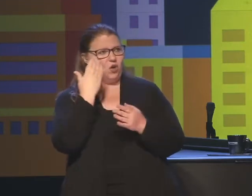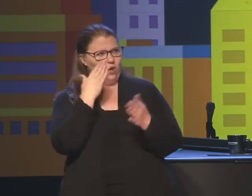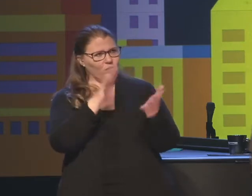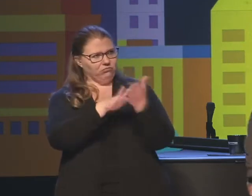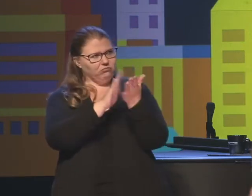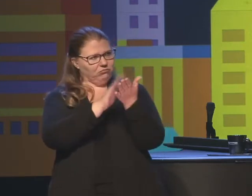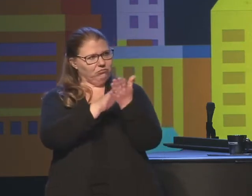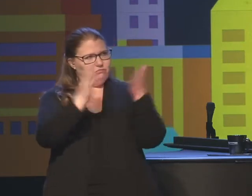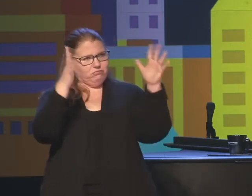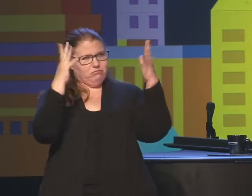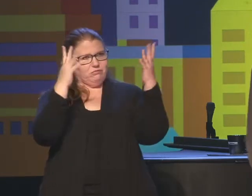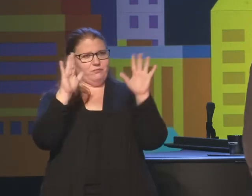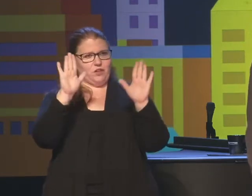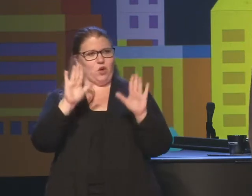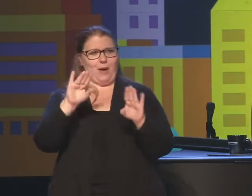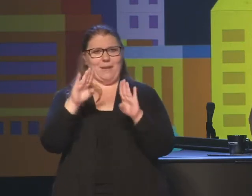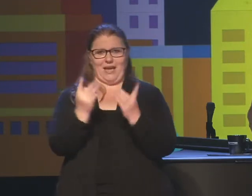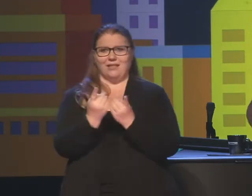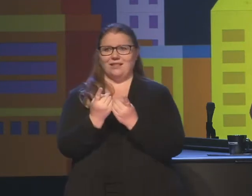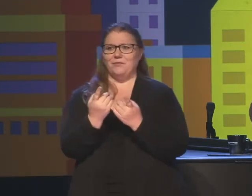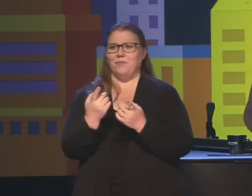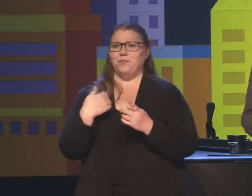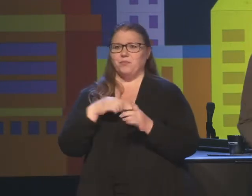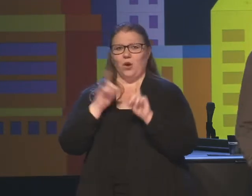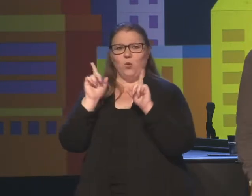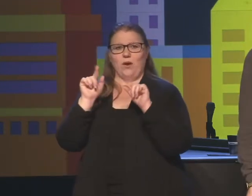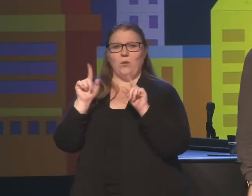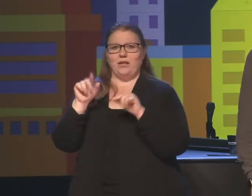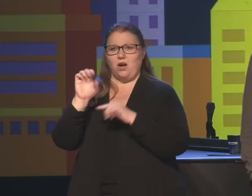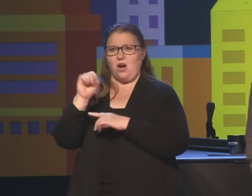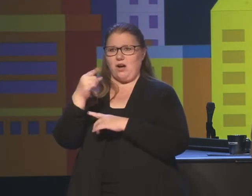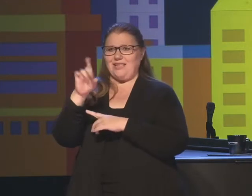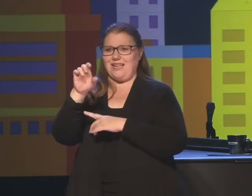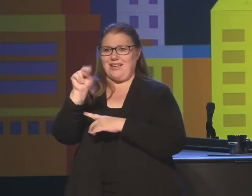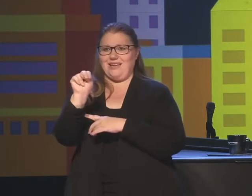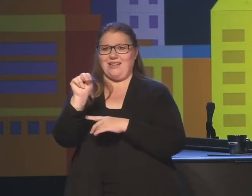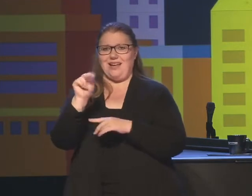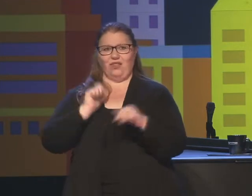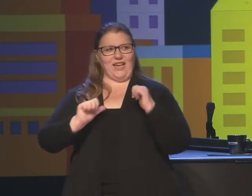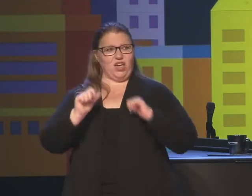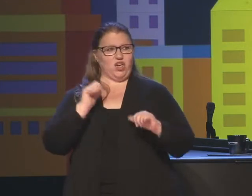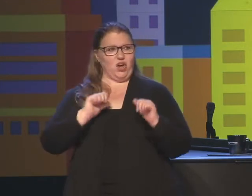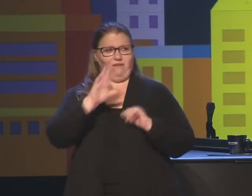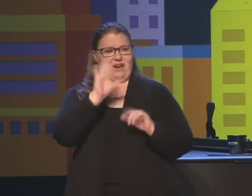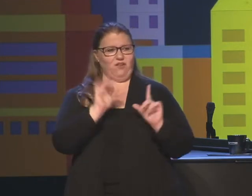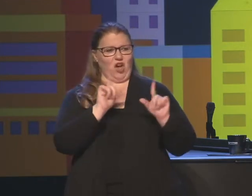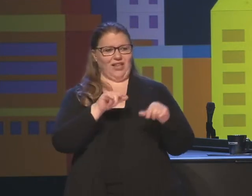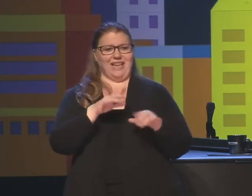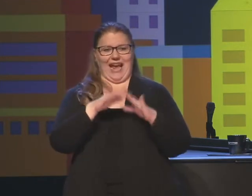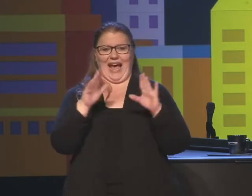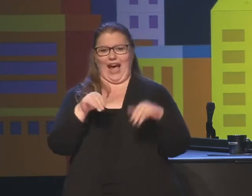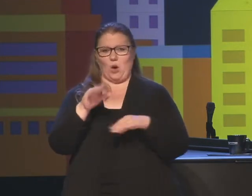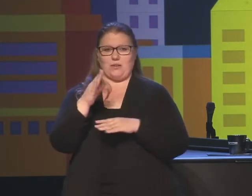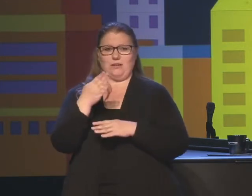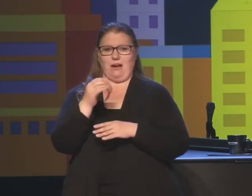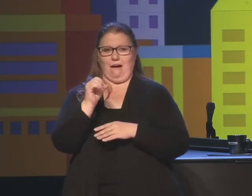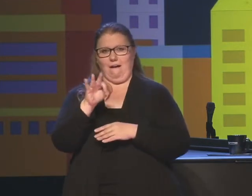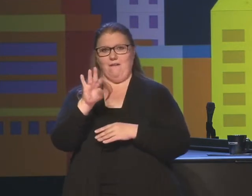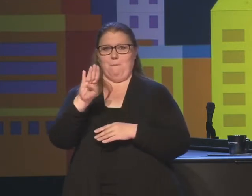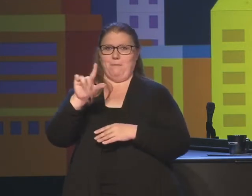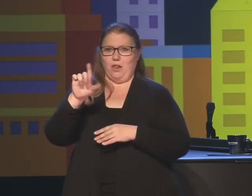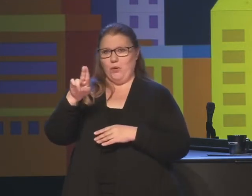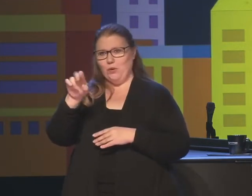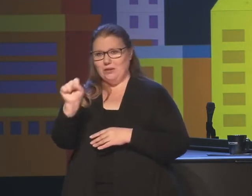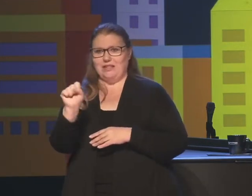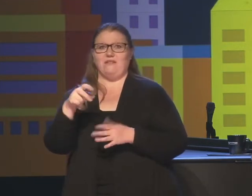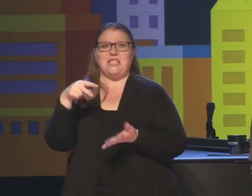clap for Johnny Swim. It's a great band. And we went down to the Ogden Theater. I'd never been down there. Kind of like a House of Blues experience. You have to stand the whole time.